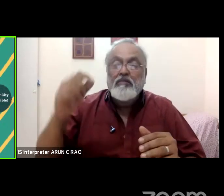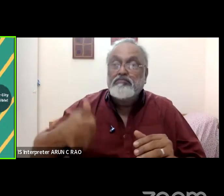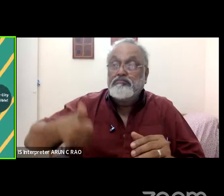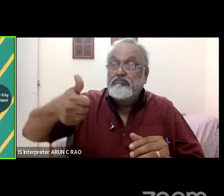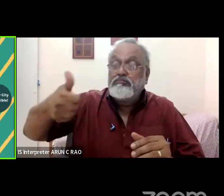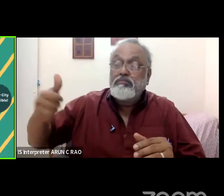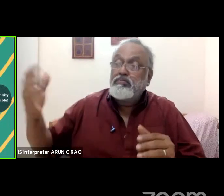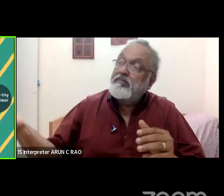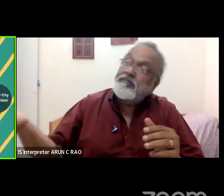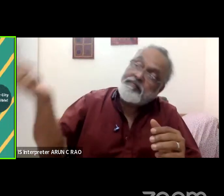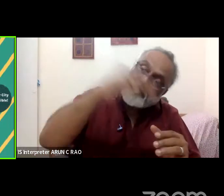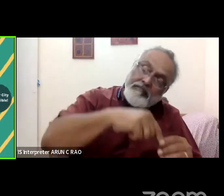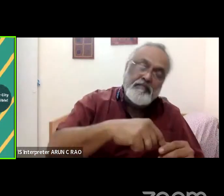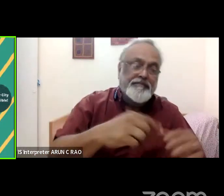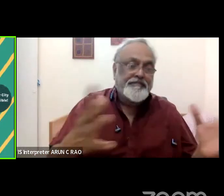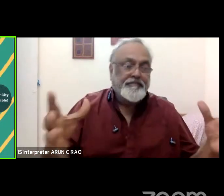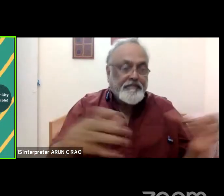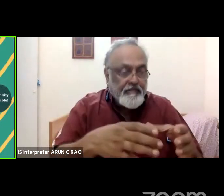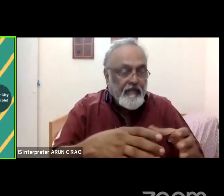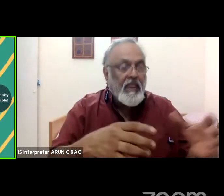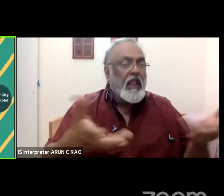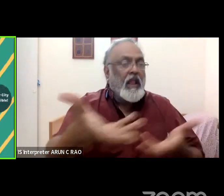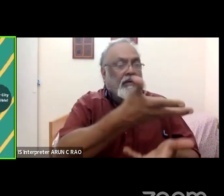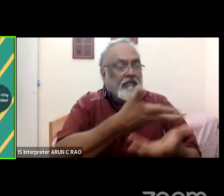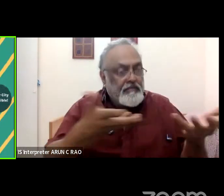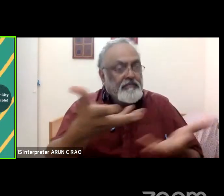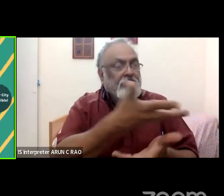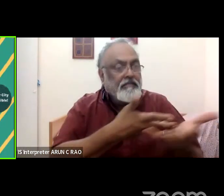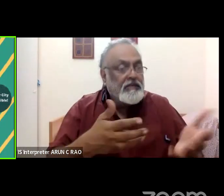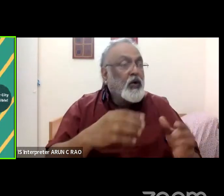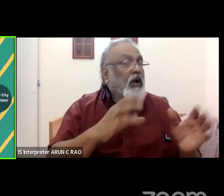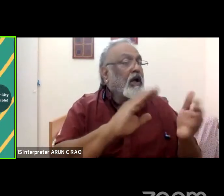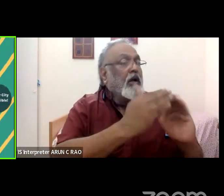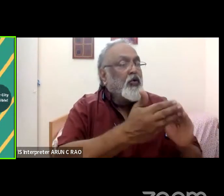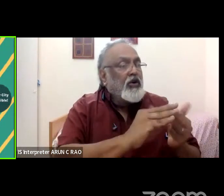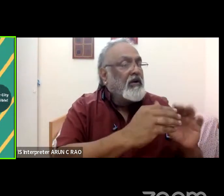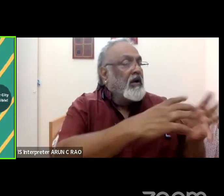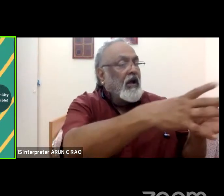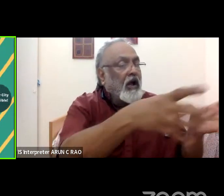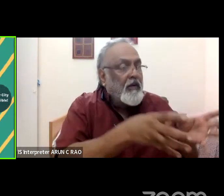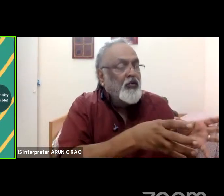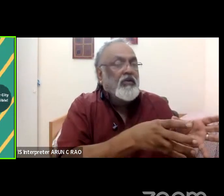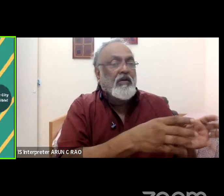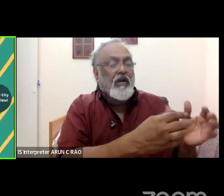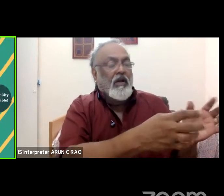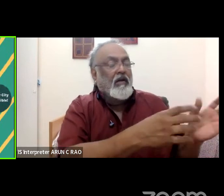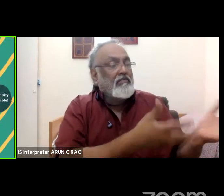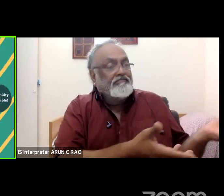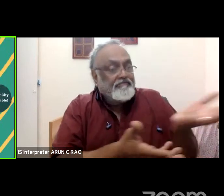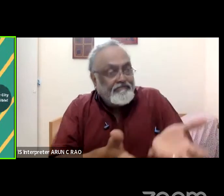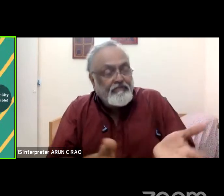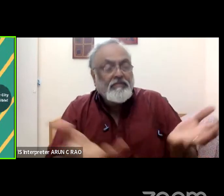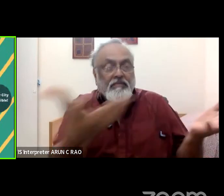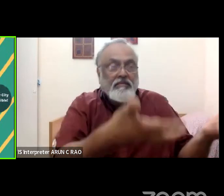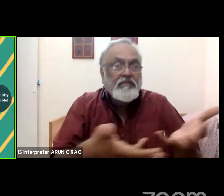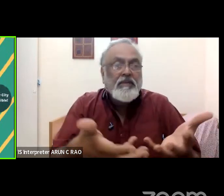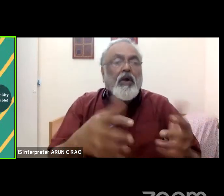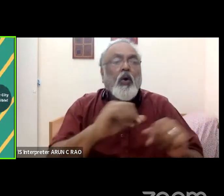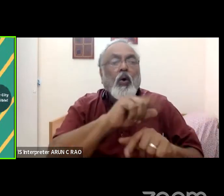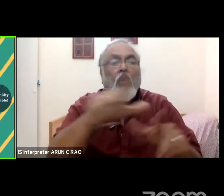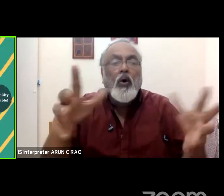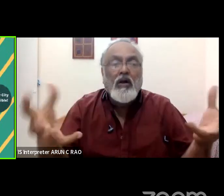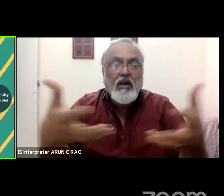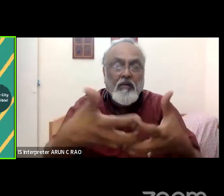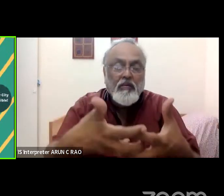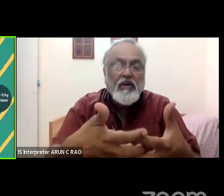to consolidate this insight that we gained from the community to a policy, a specific policy action that is